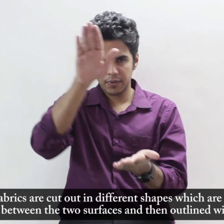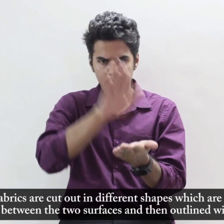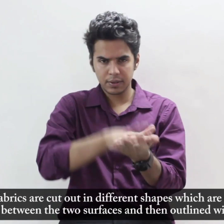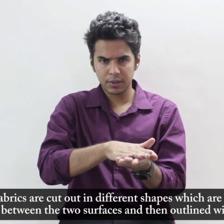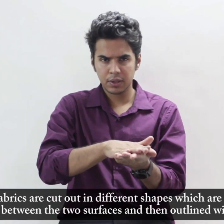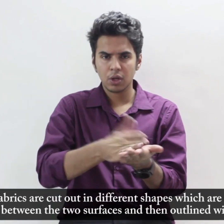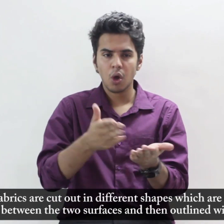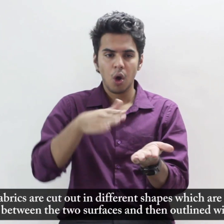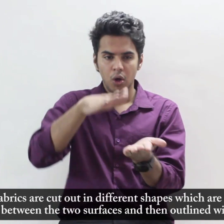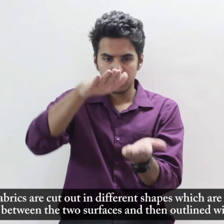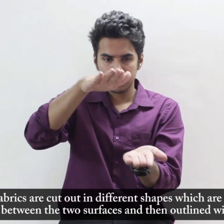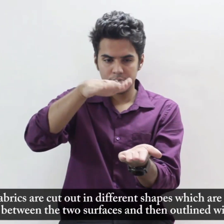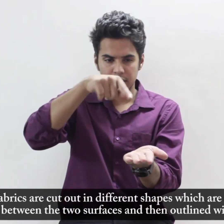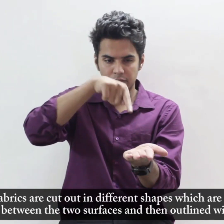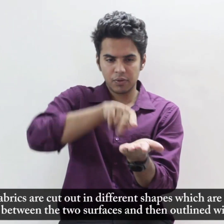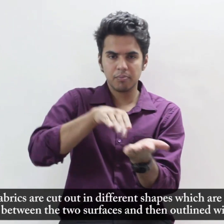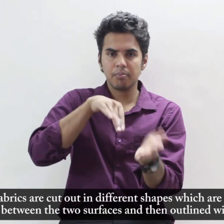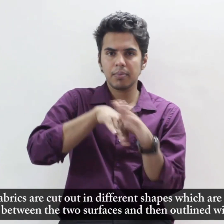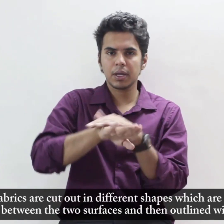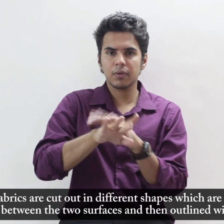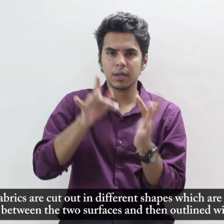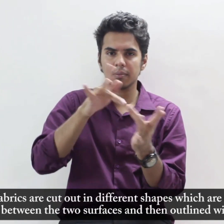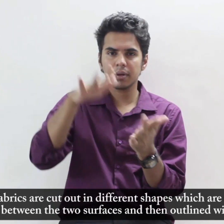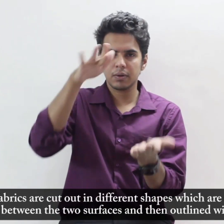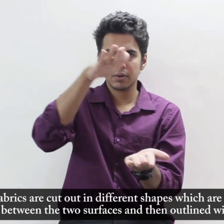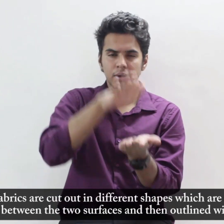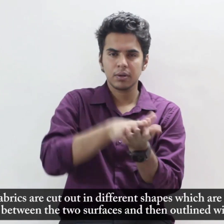then outlined with fine stitches.